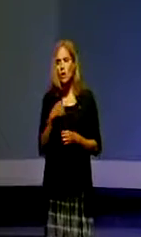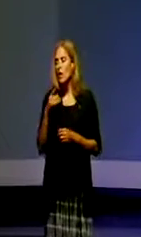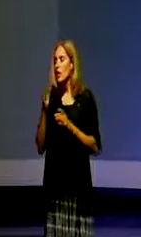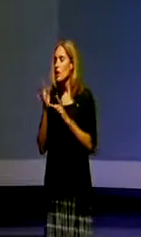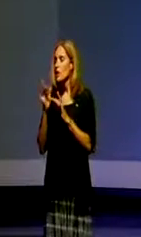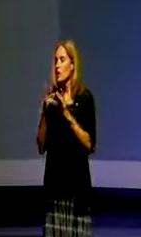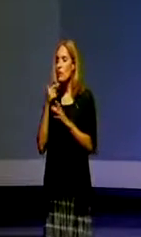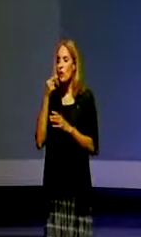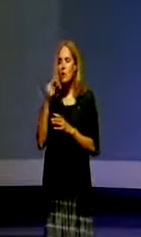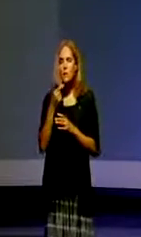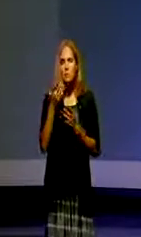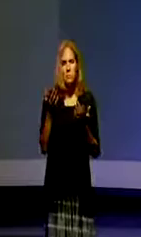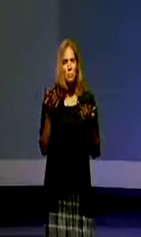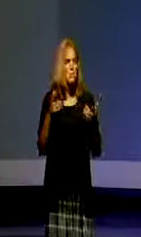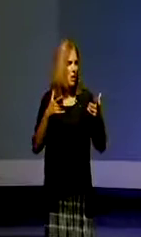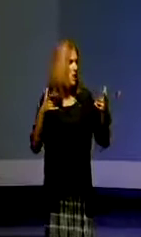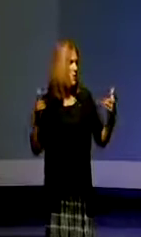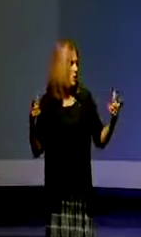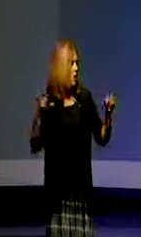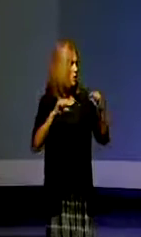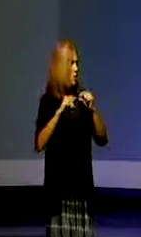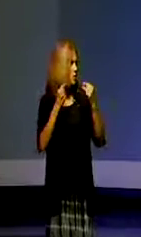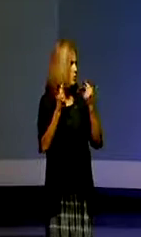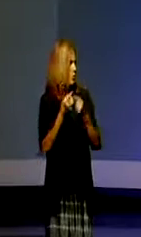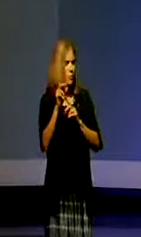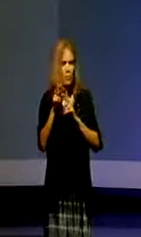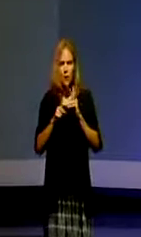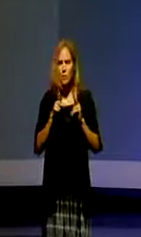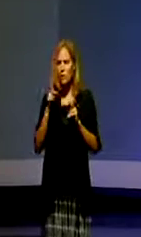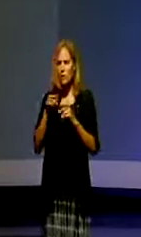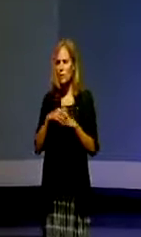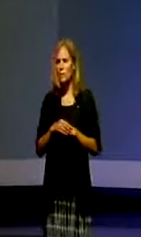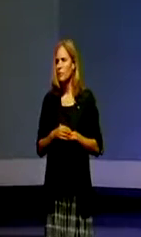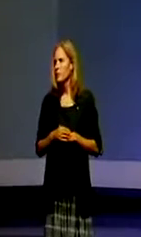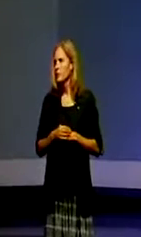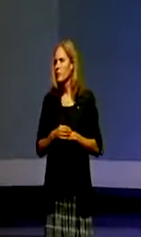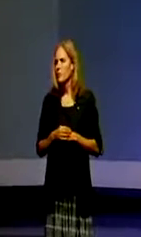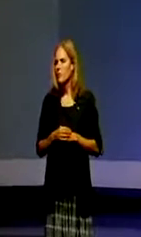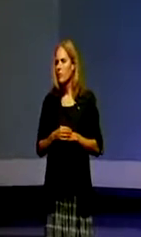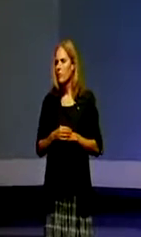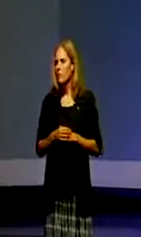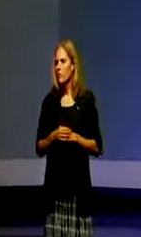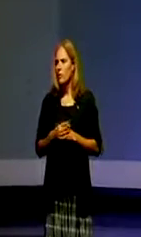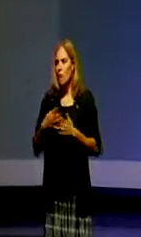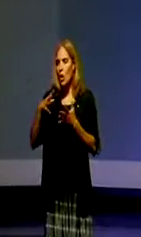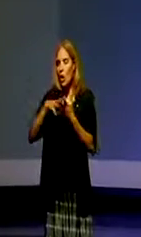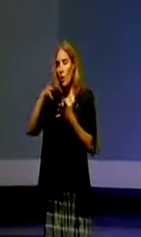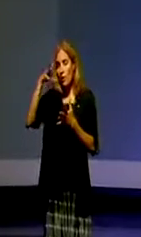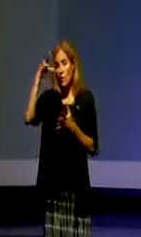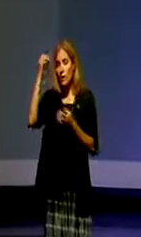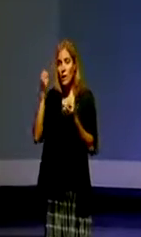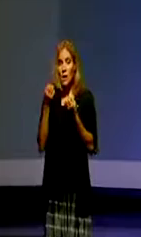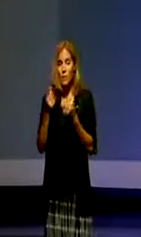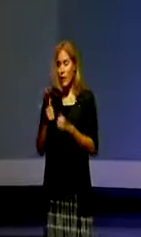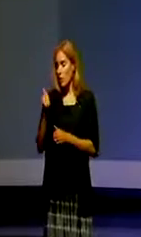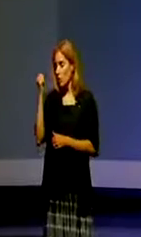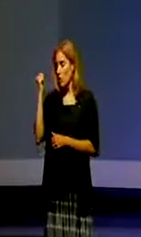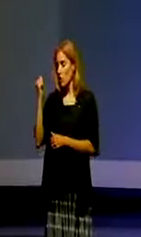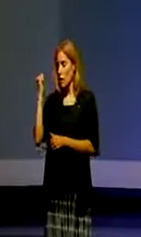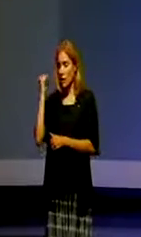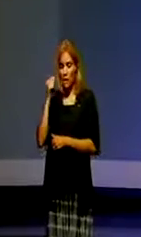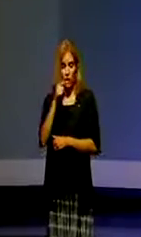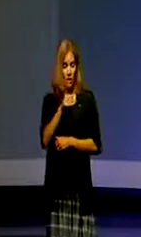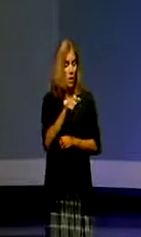proclaiming to a relatively large group of people that are following him. We've learned, though, that many are rejecting